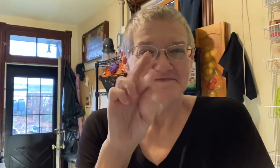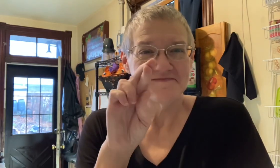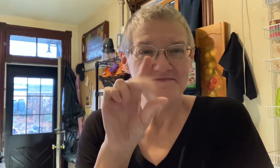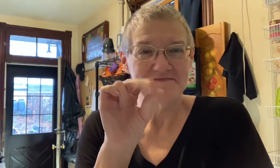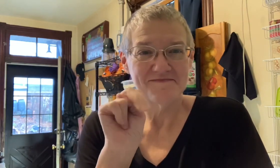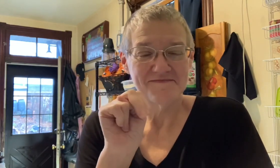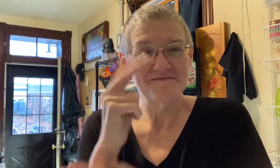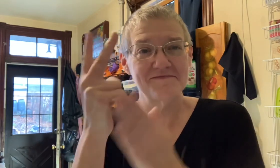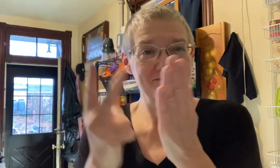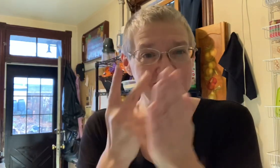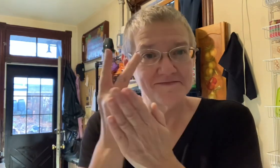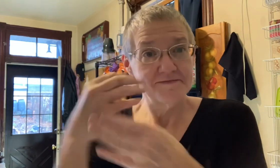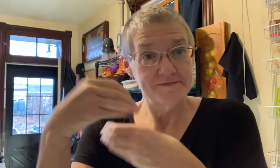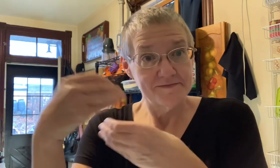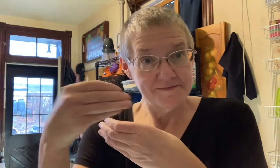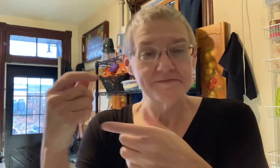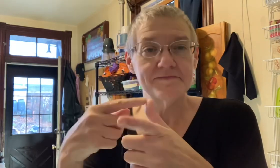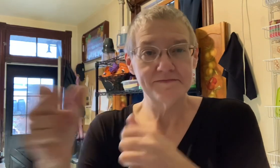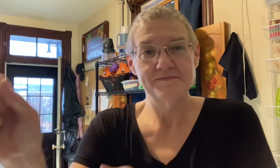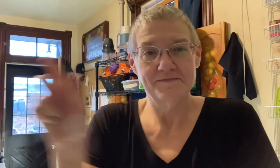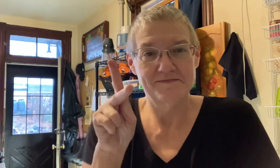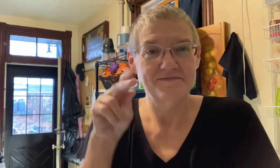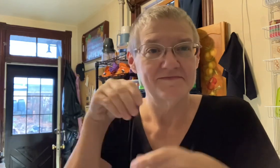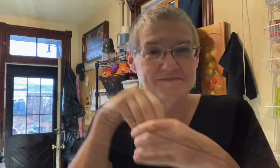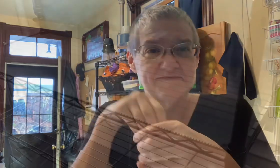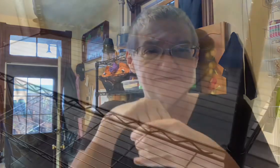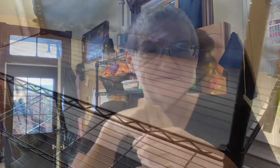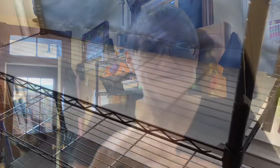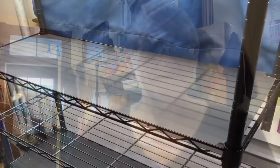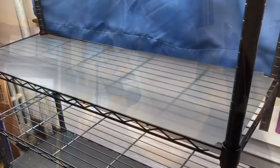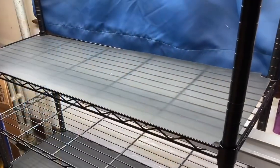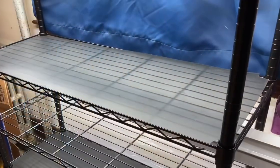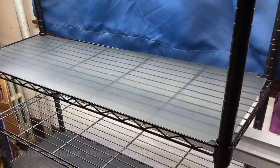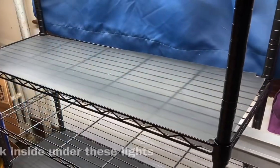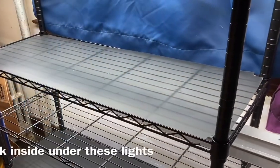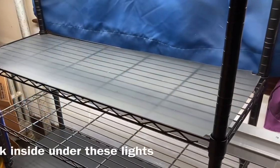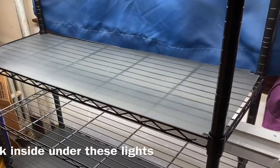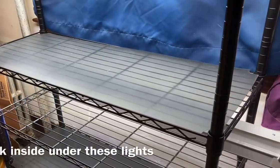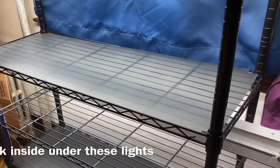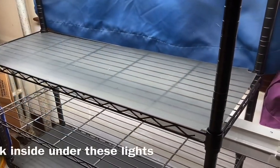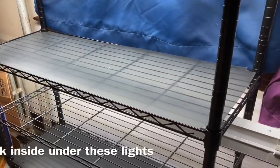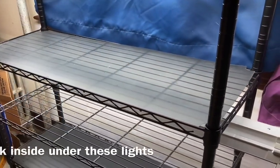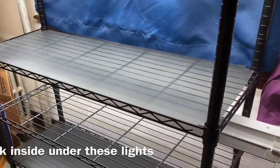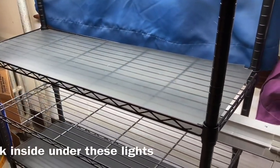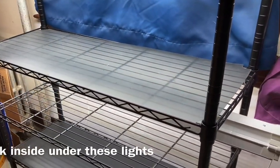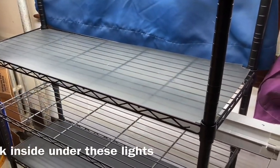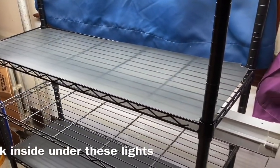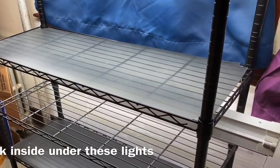garden. They're going to be outside for 2 hours and then back outside under these lights.